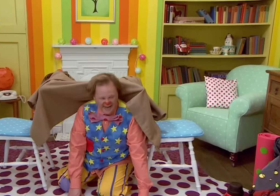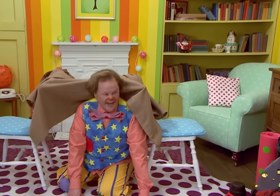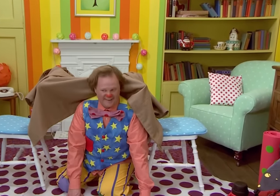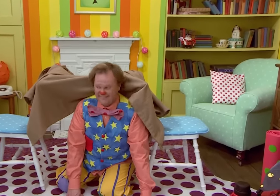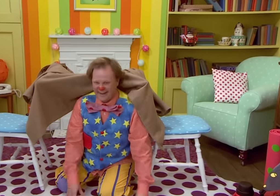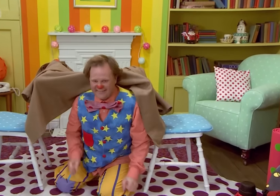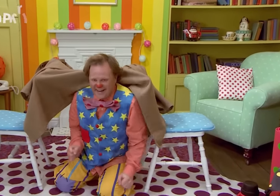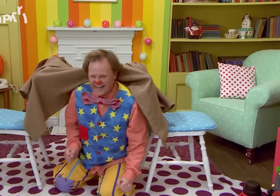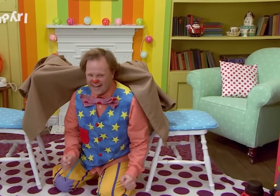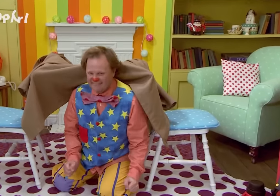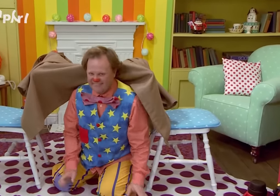Oh, very comfy.